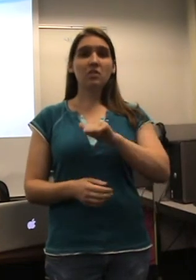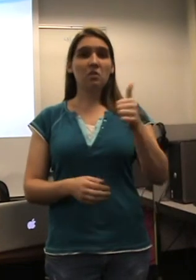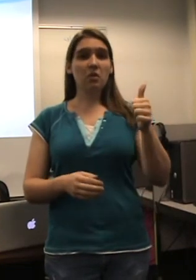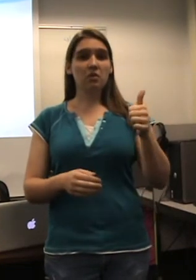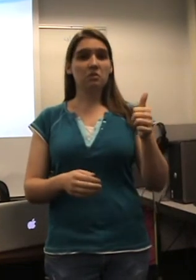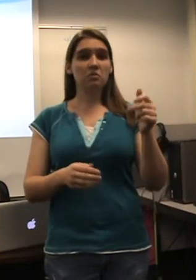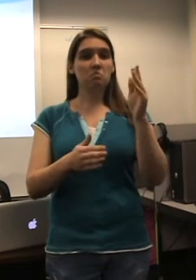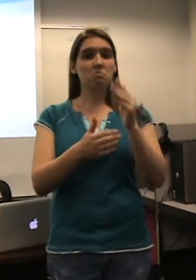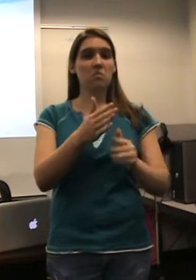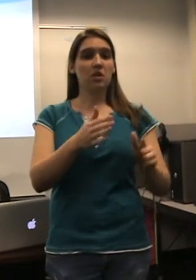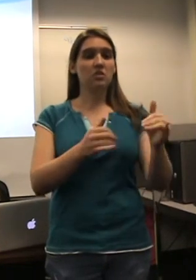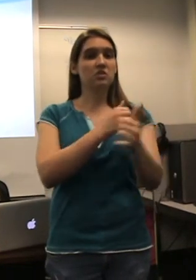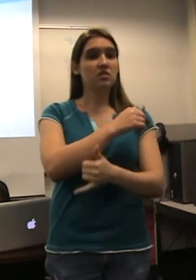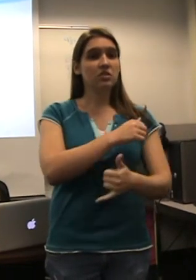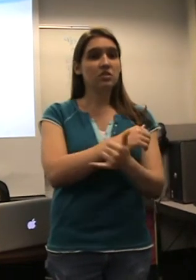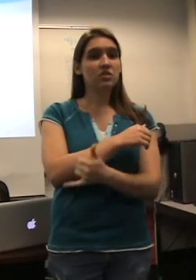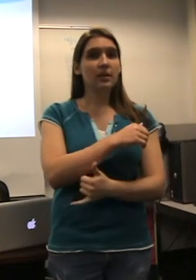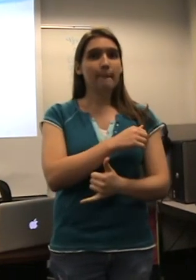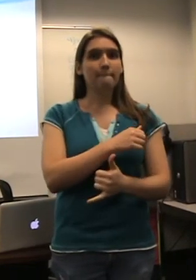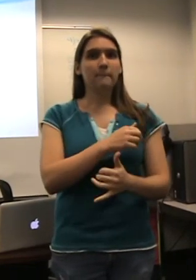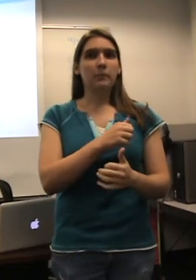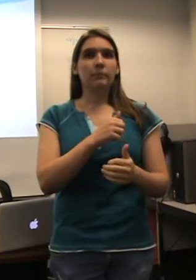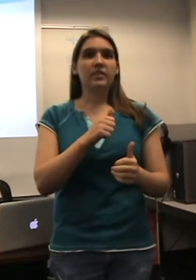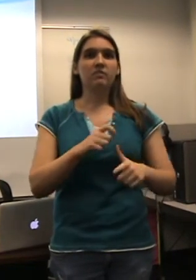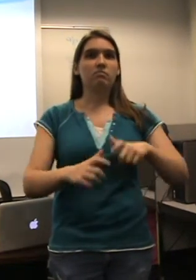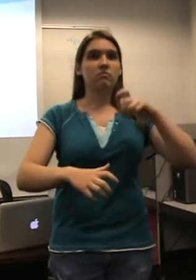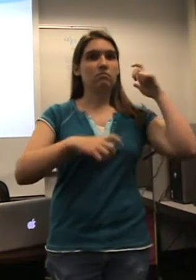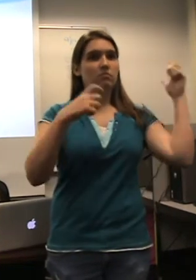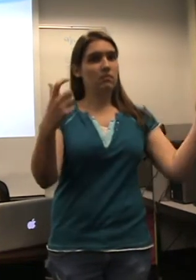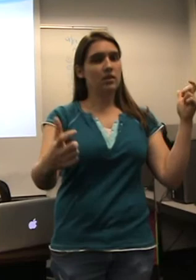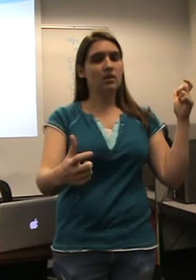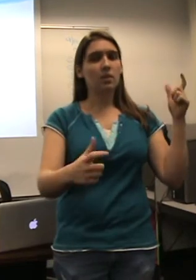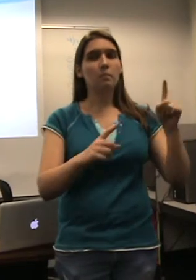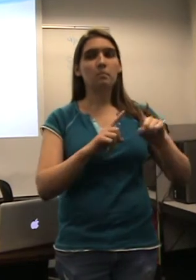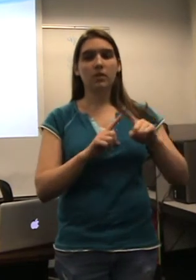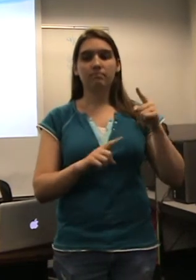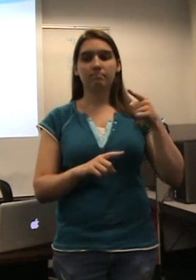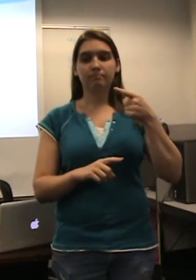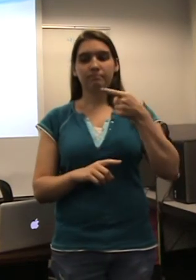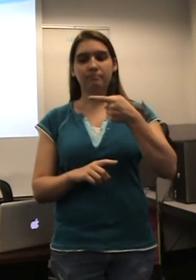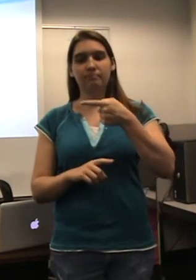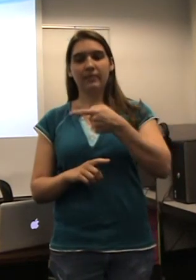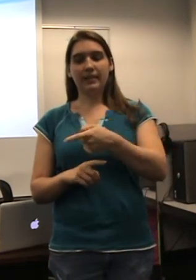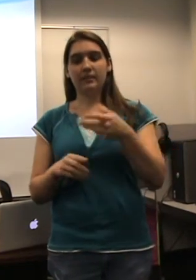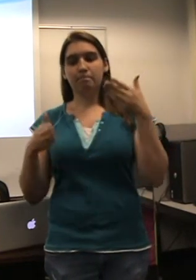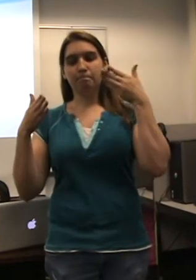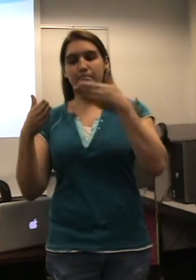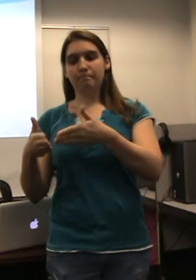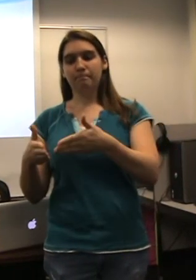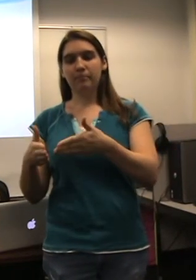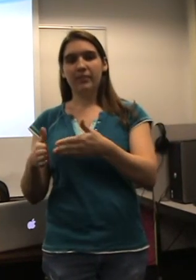country, dolphin hunting is even larger, but this is a main fishing town.